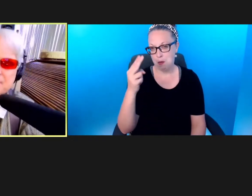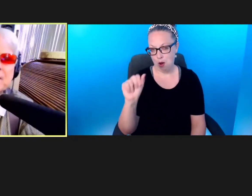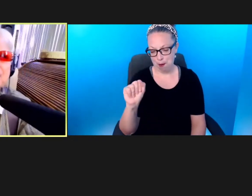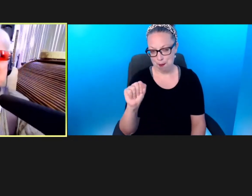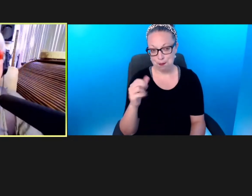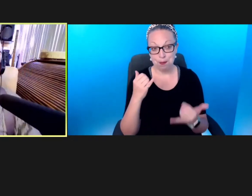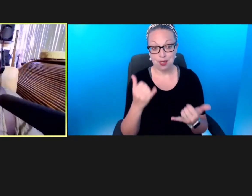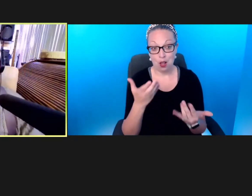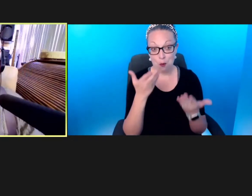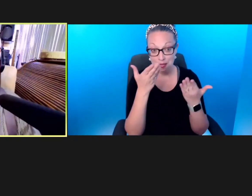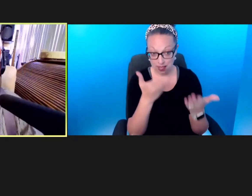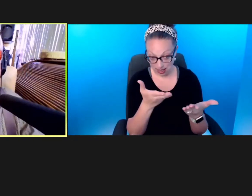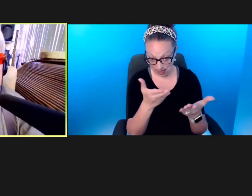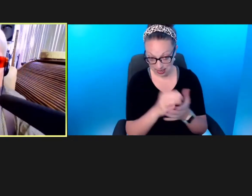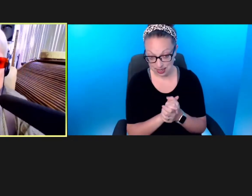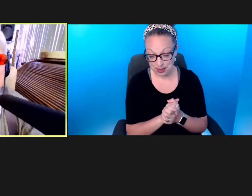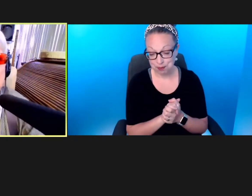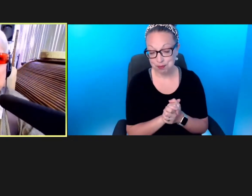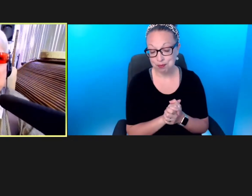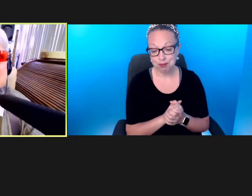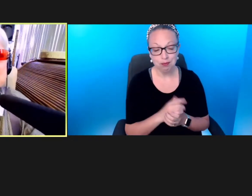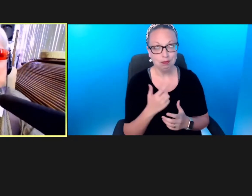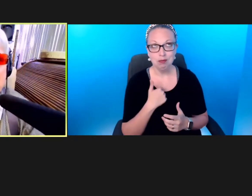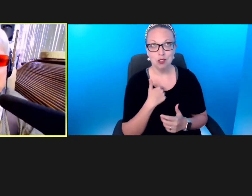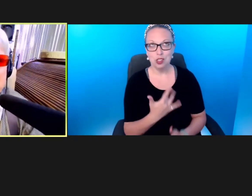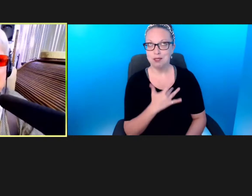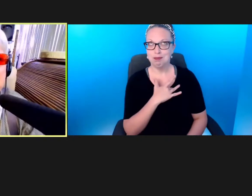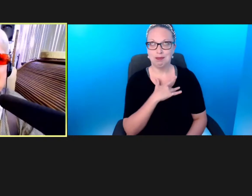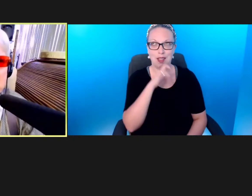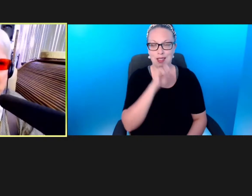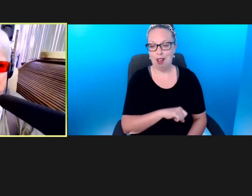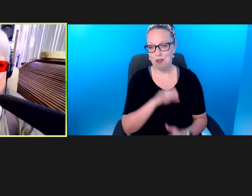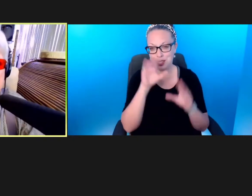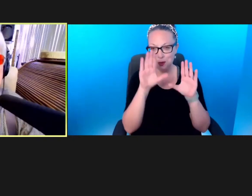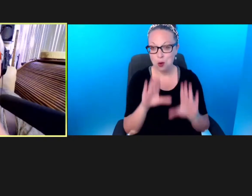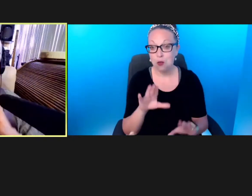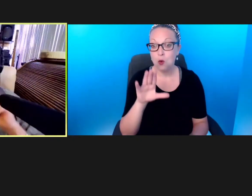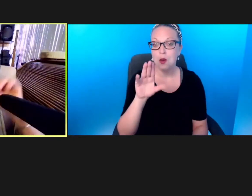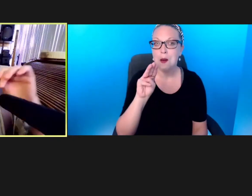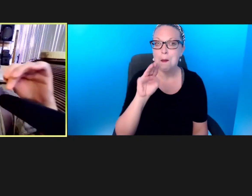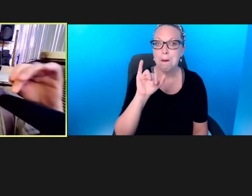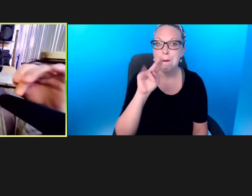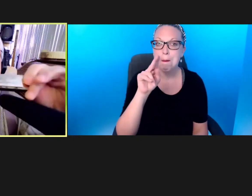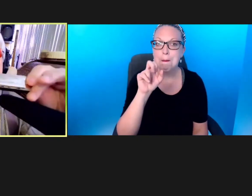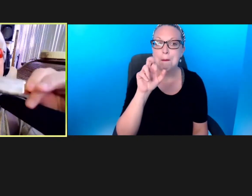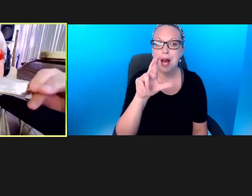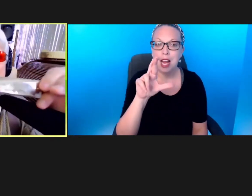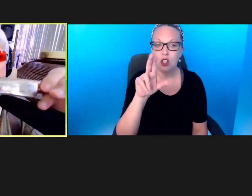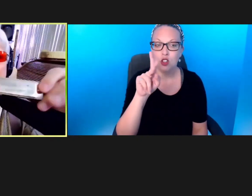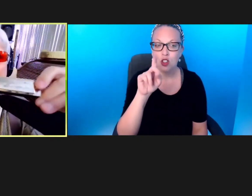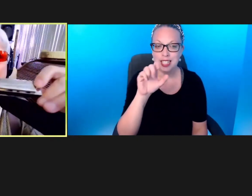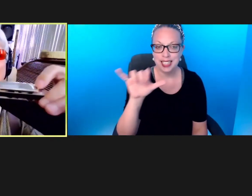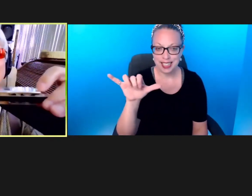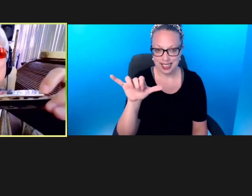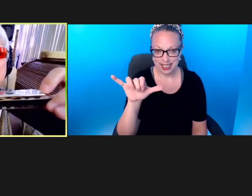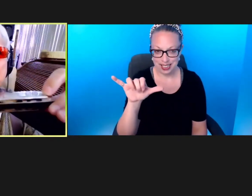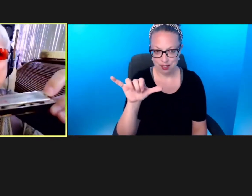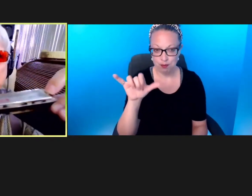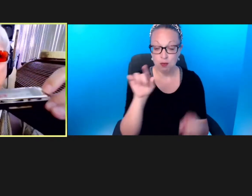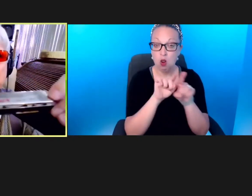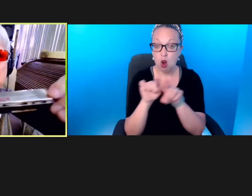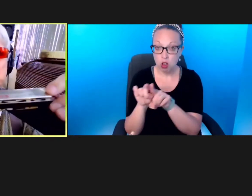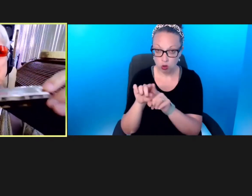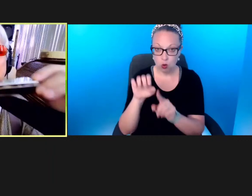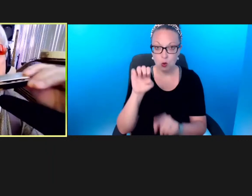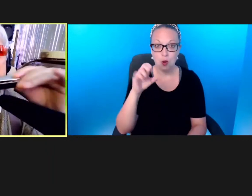one that I find absolutely wonderful. It's a minor key harmonica, and it's also an echo harp.